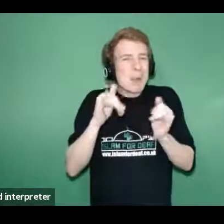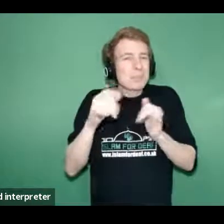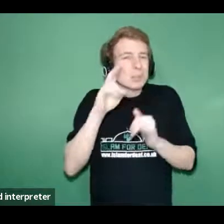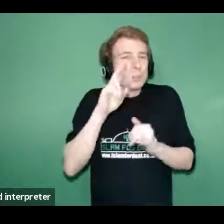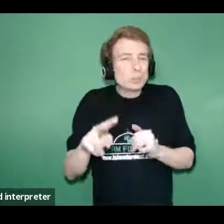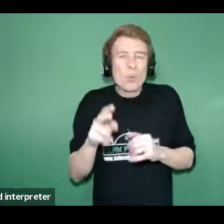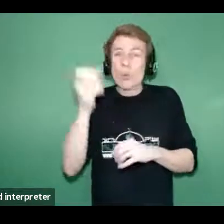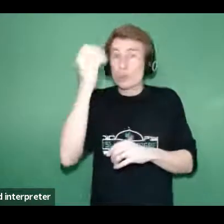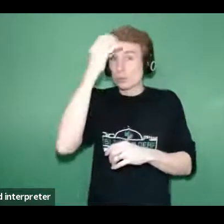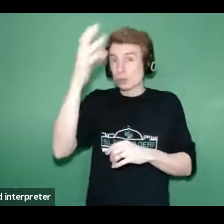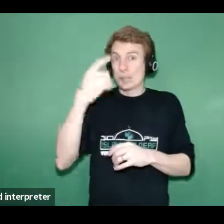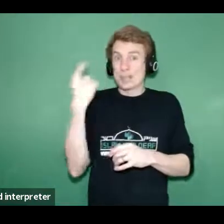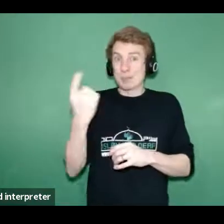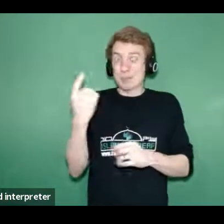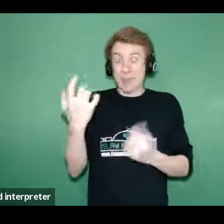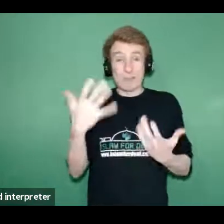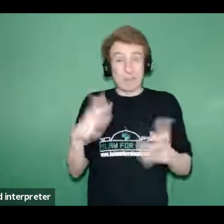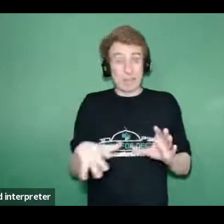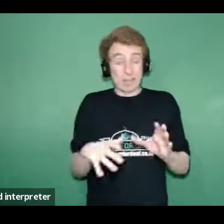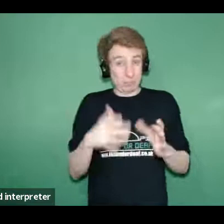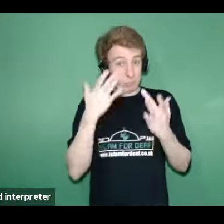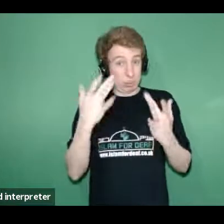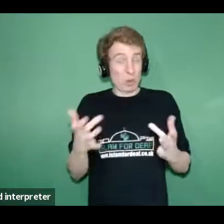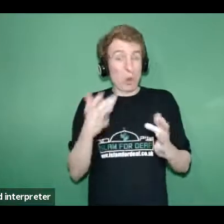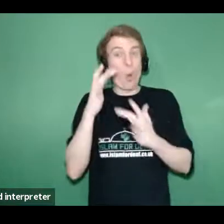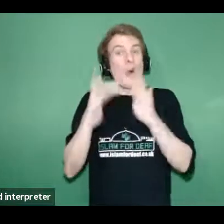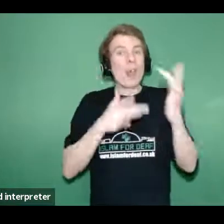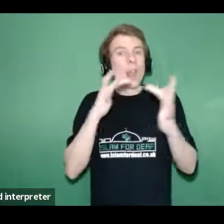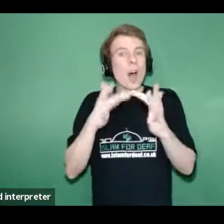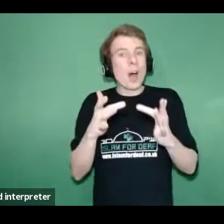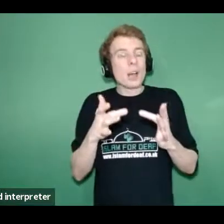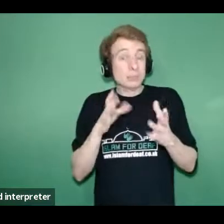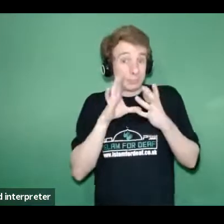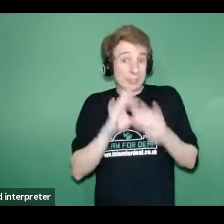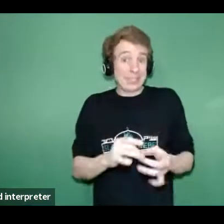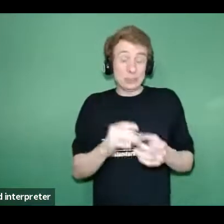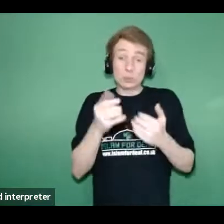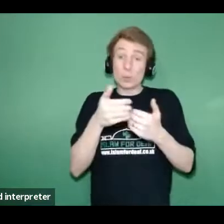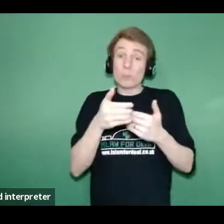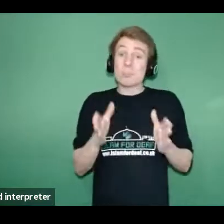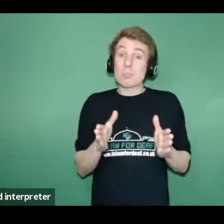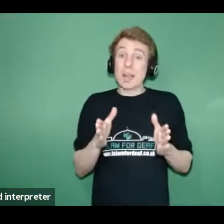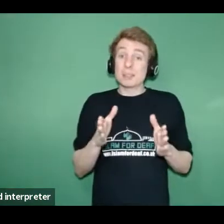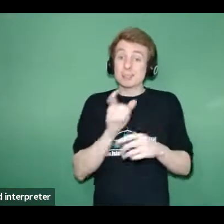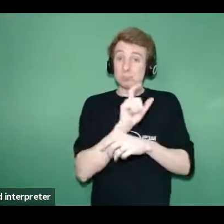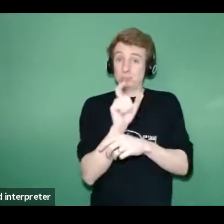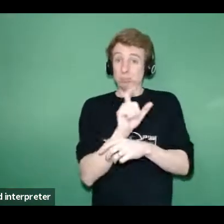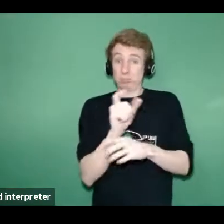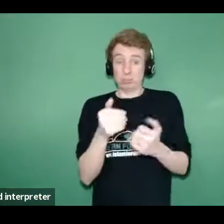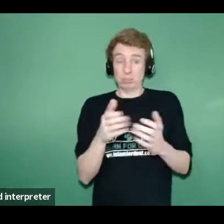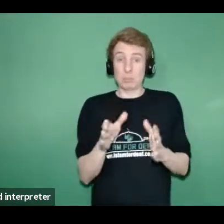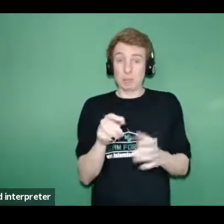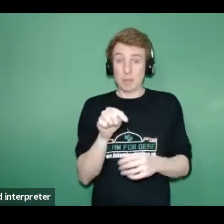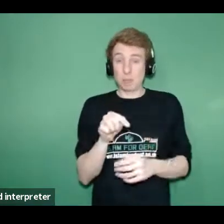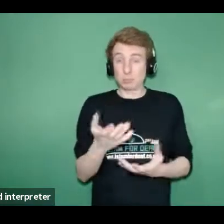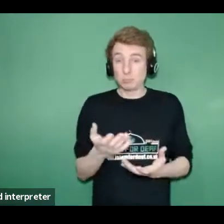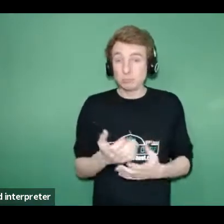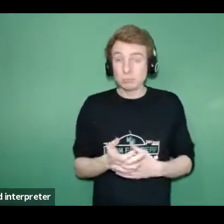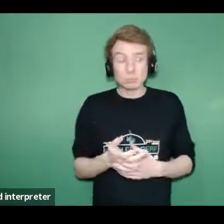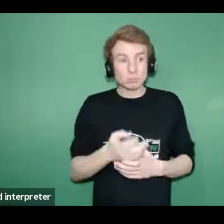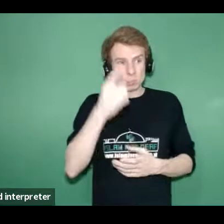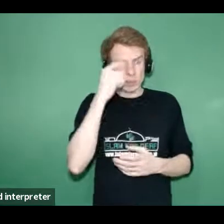going on in the masjid, in the haram. Would it be sensical, or would it